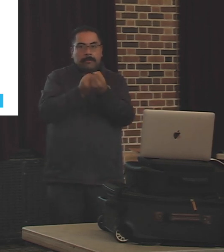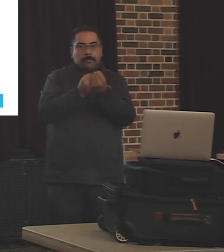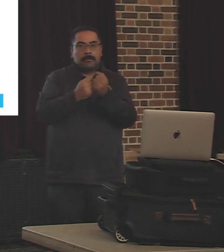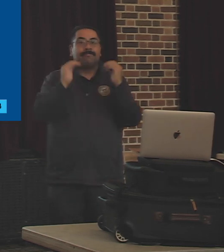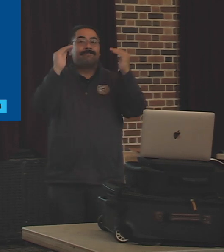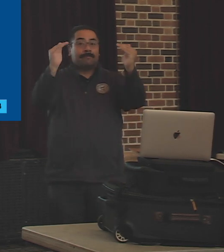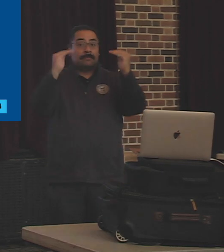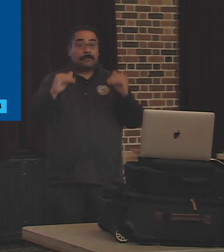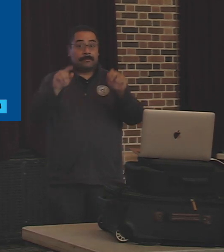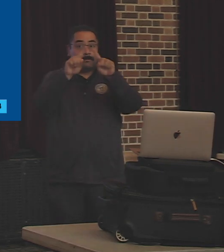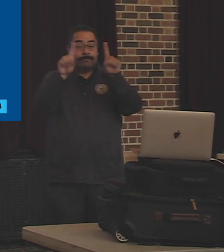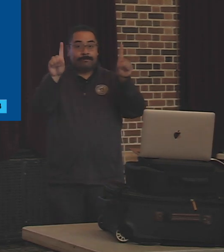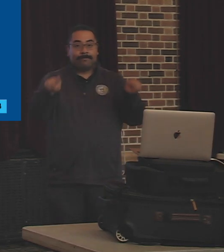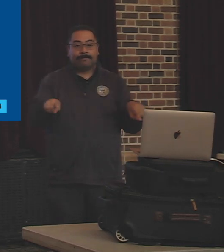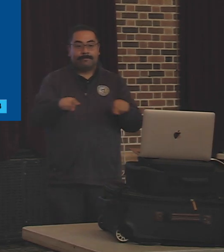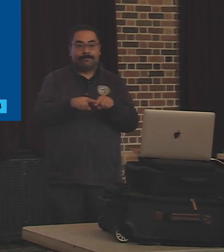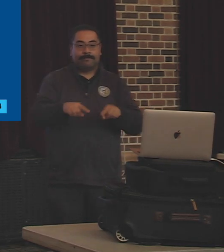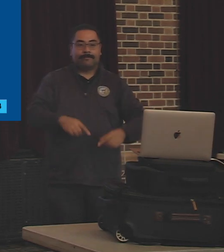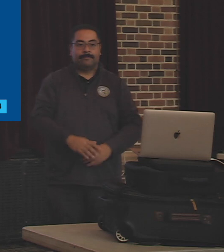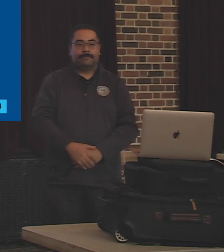slide.